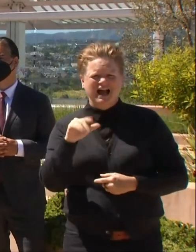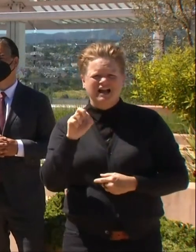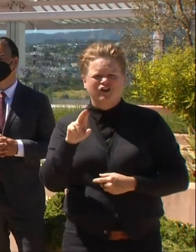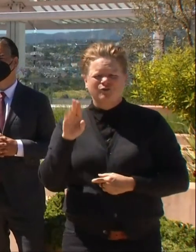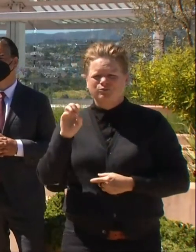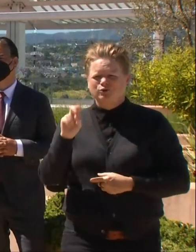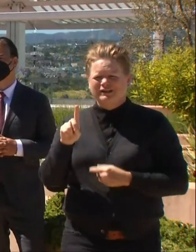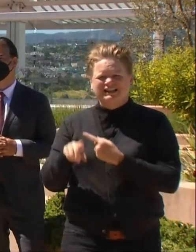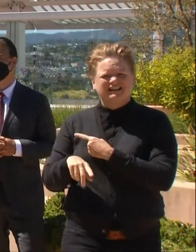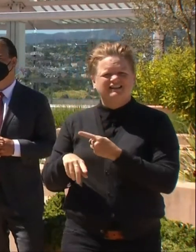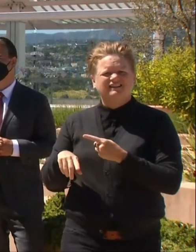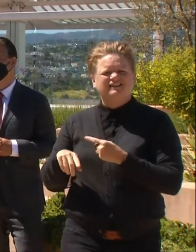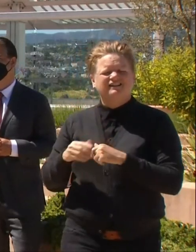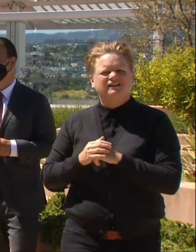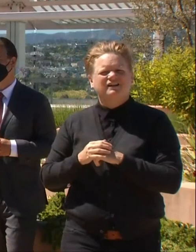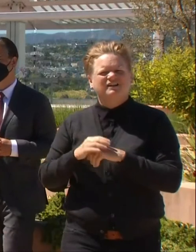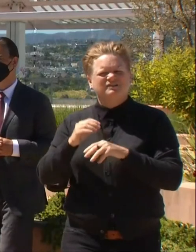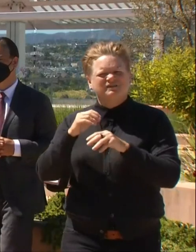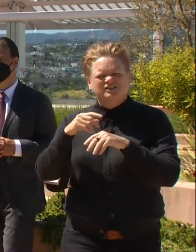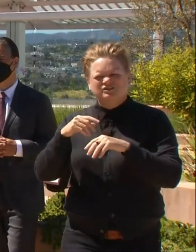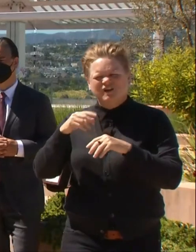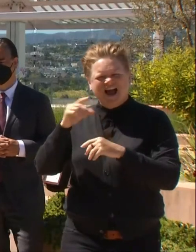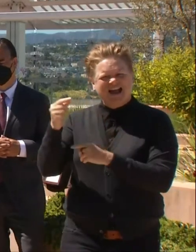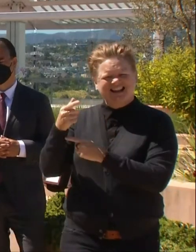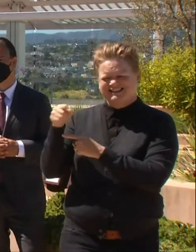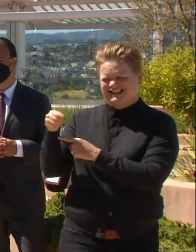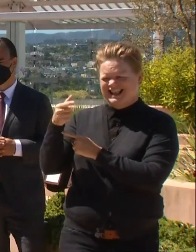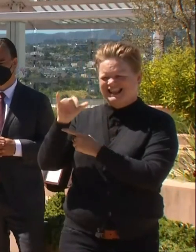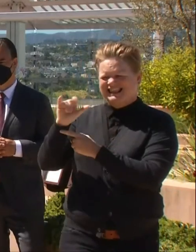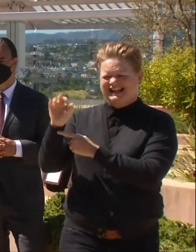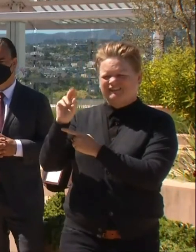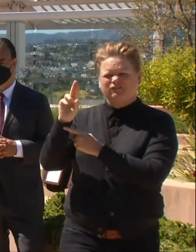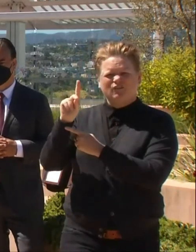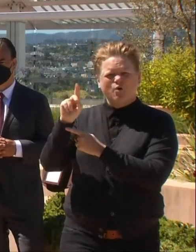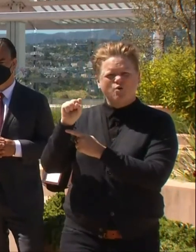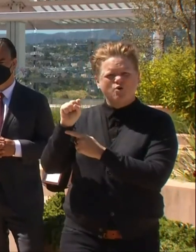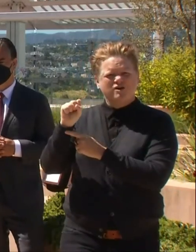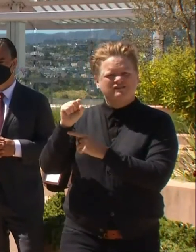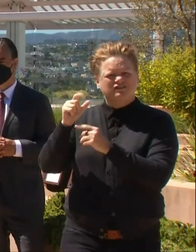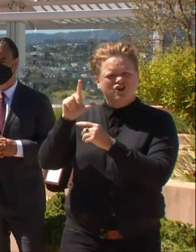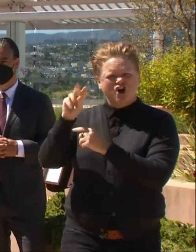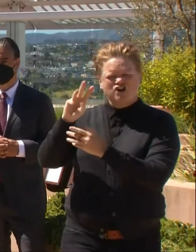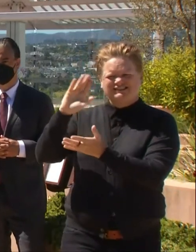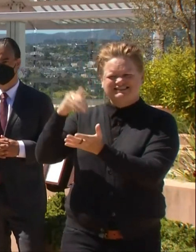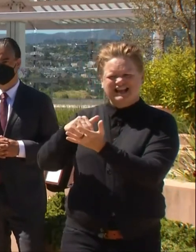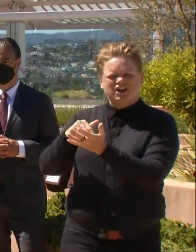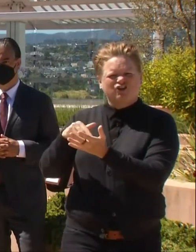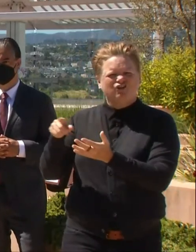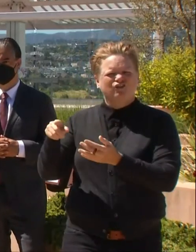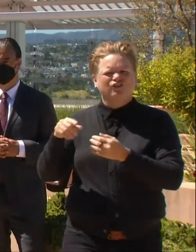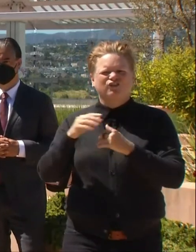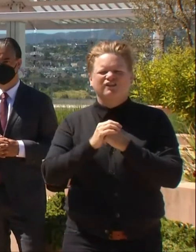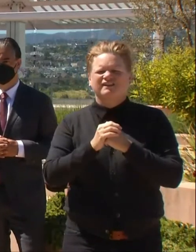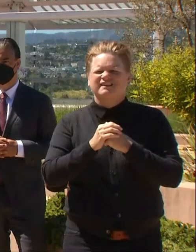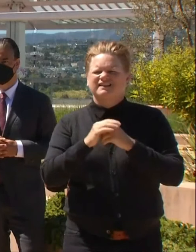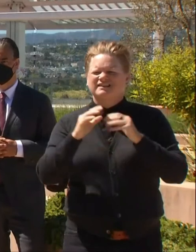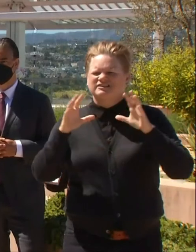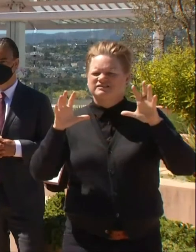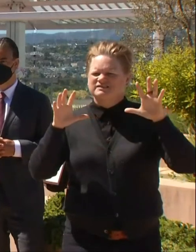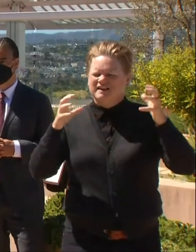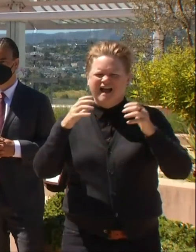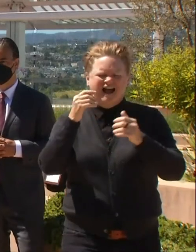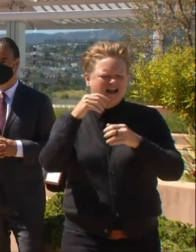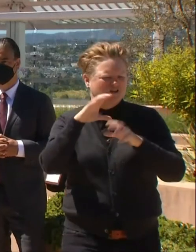Gifford's, incredible work that Brady does every single day. And the courage that you see every single year in the